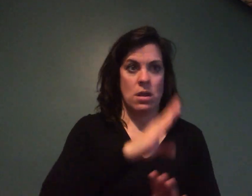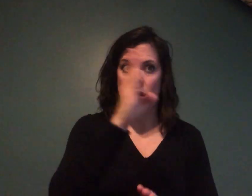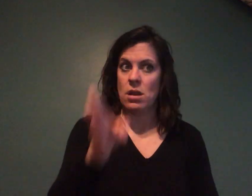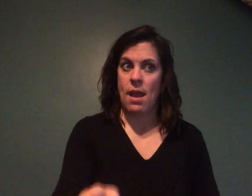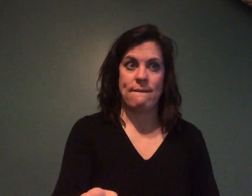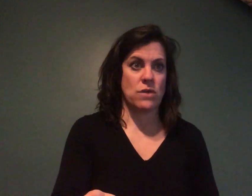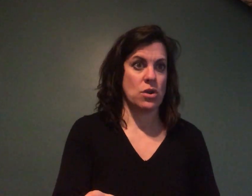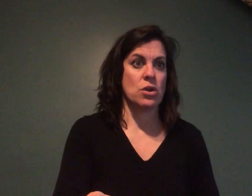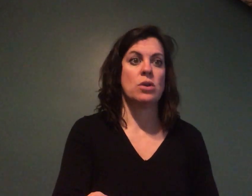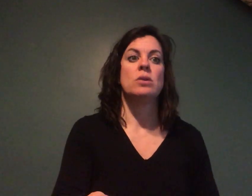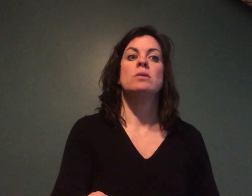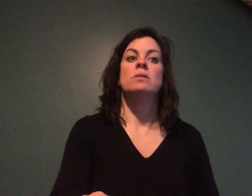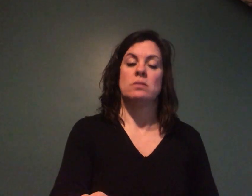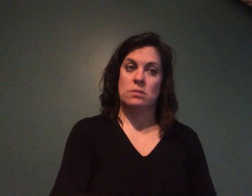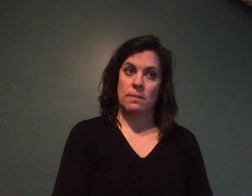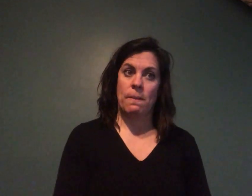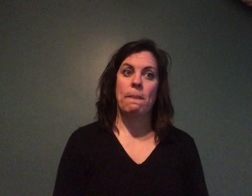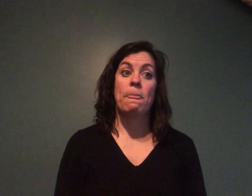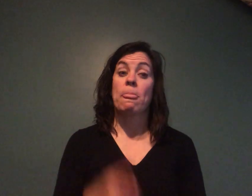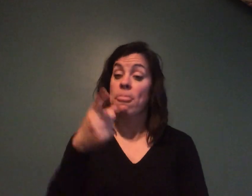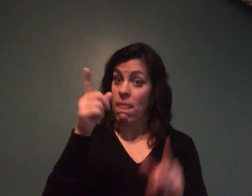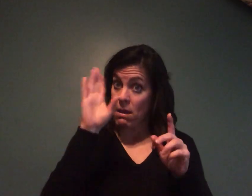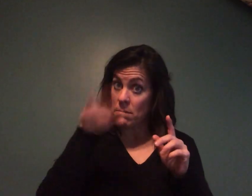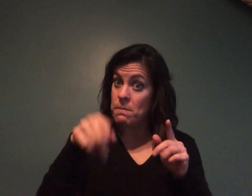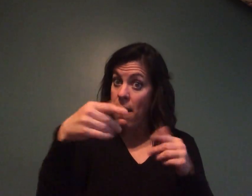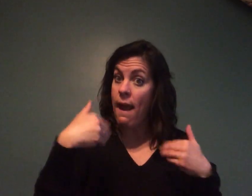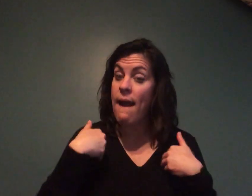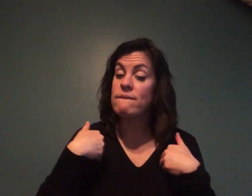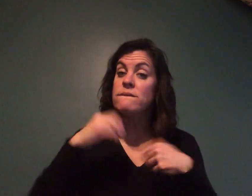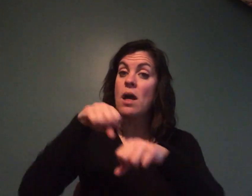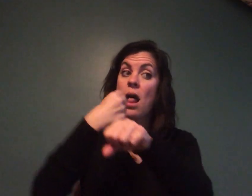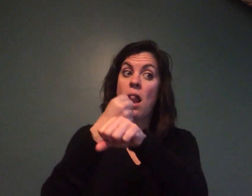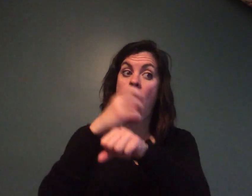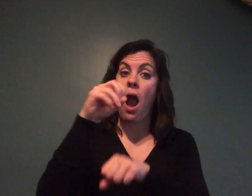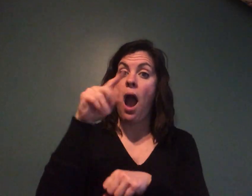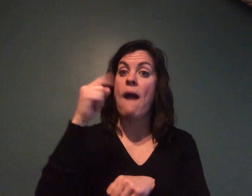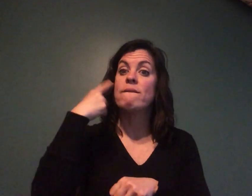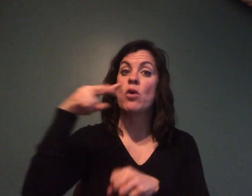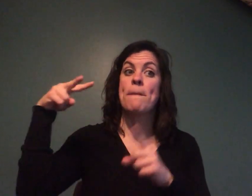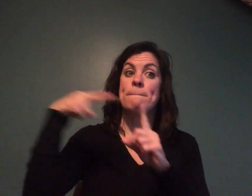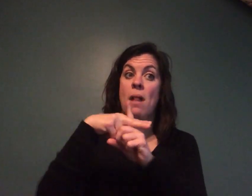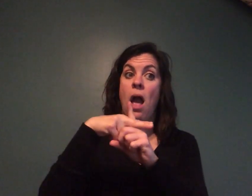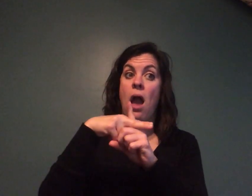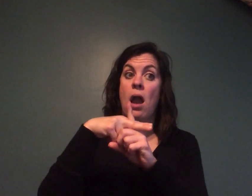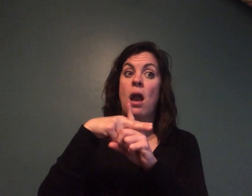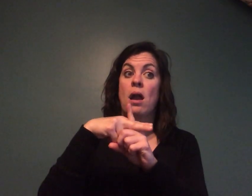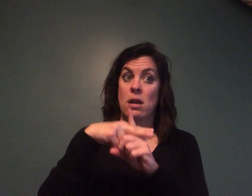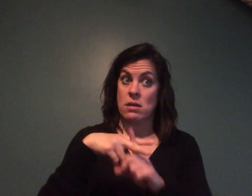If I had a plug that I needed to lock out? Yeah. Yes.